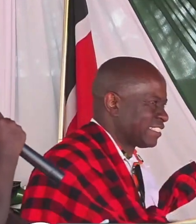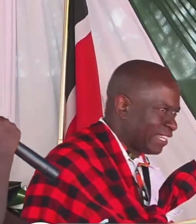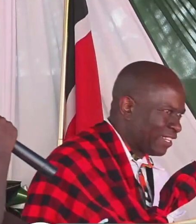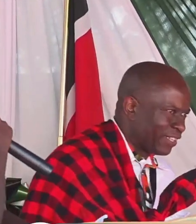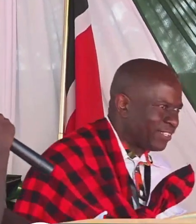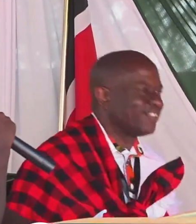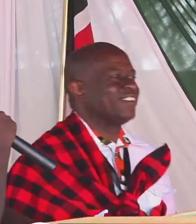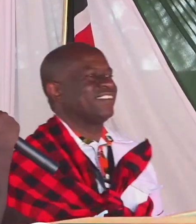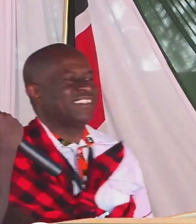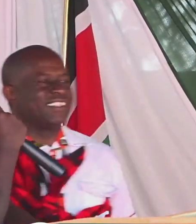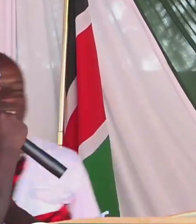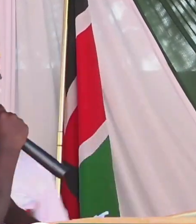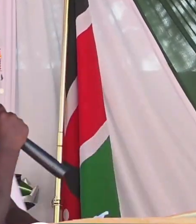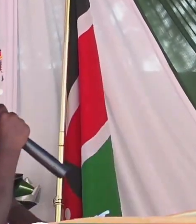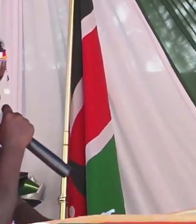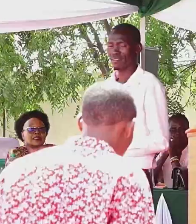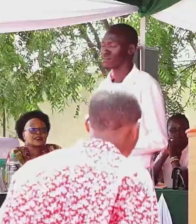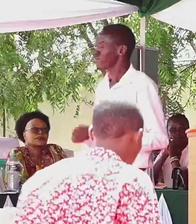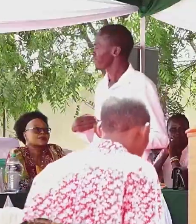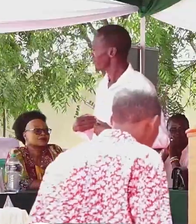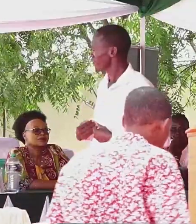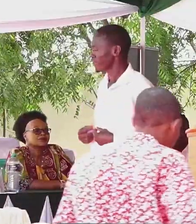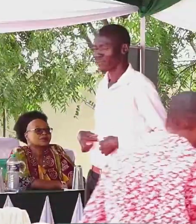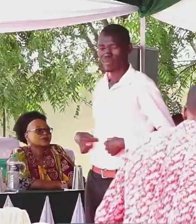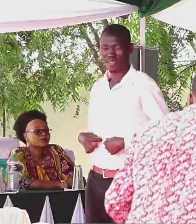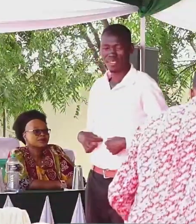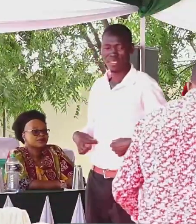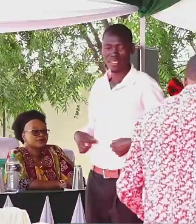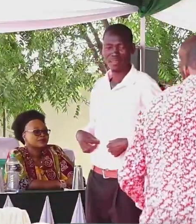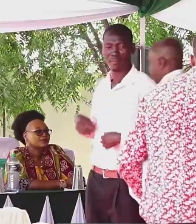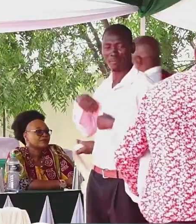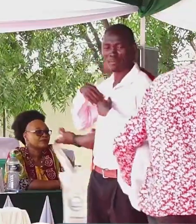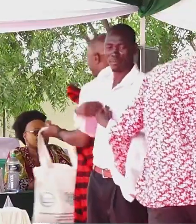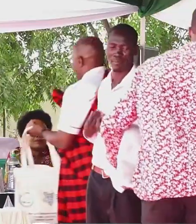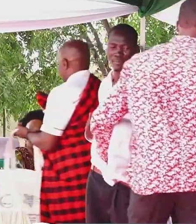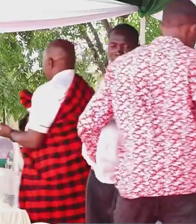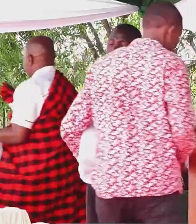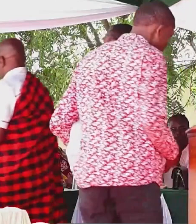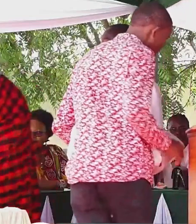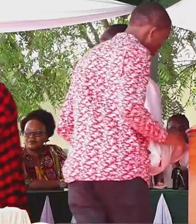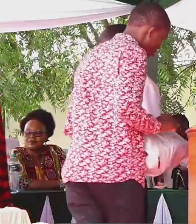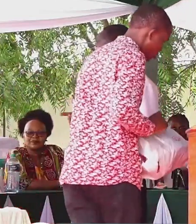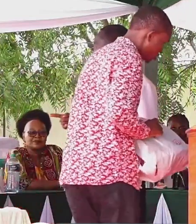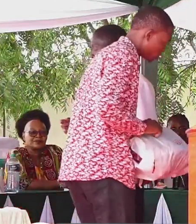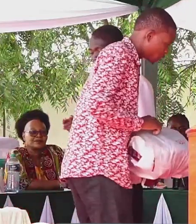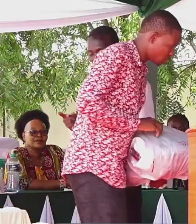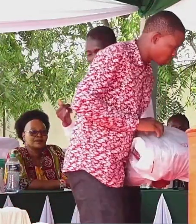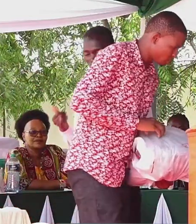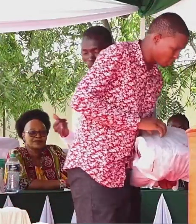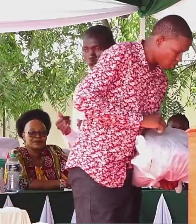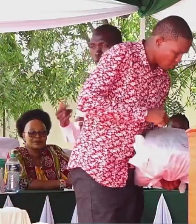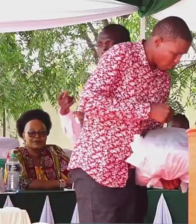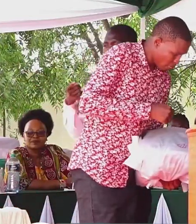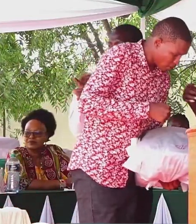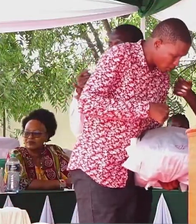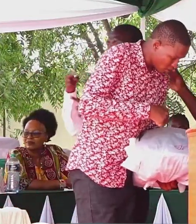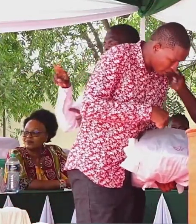Your Excellency, the last one for you is Fariza Baidali from UNICEF.